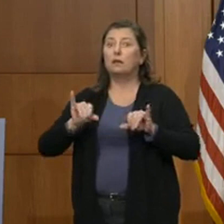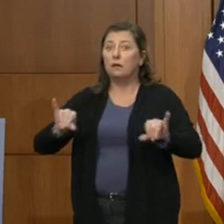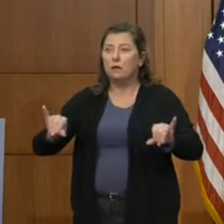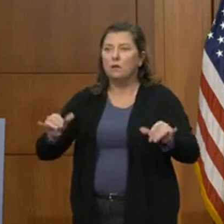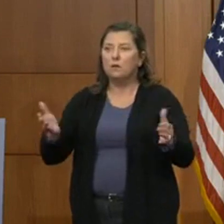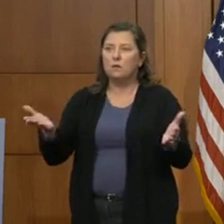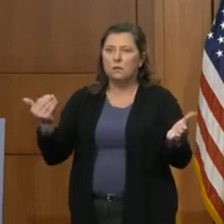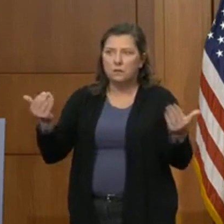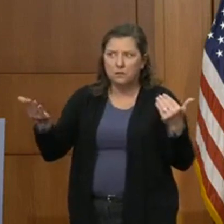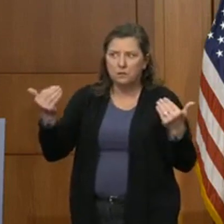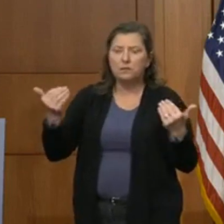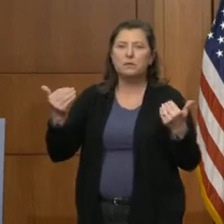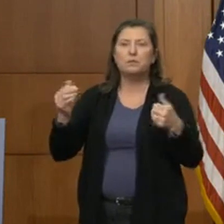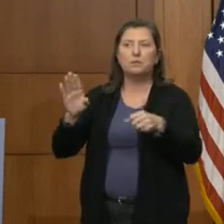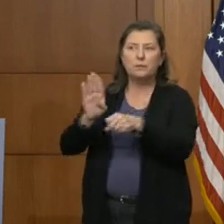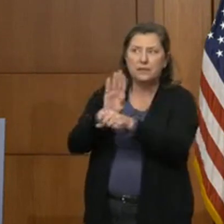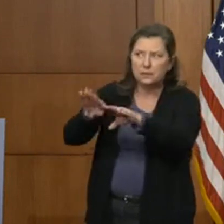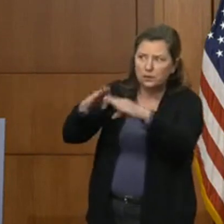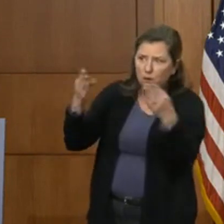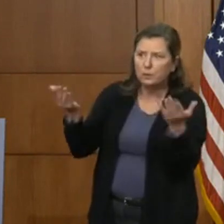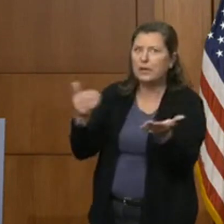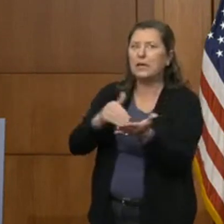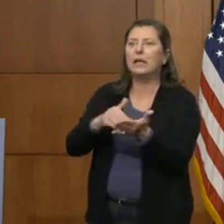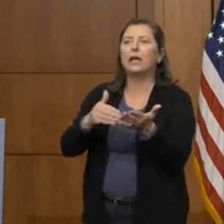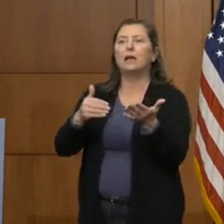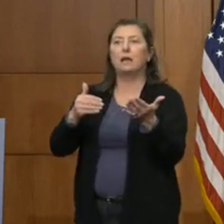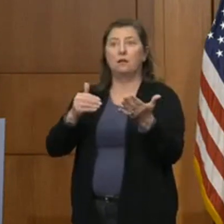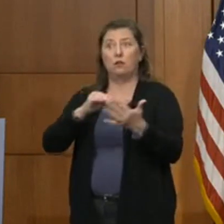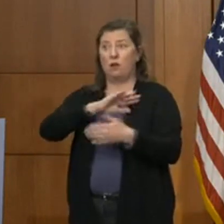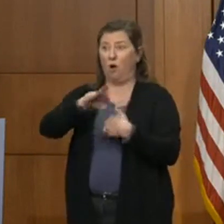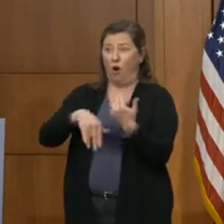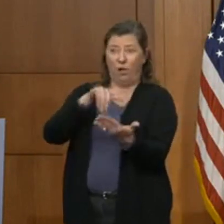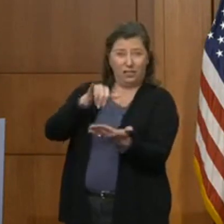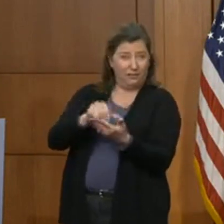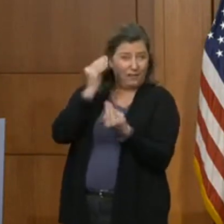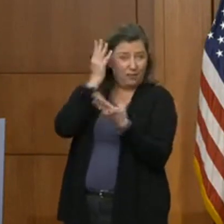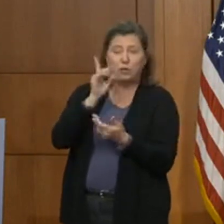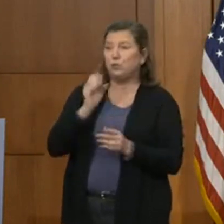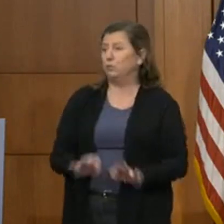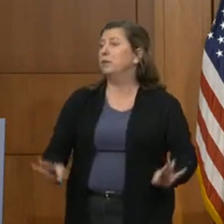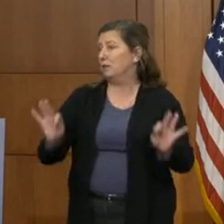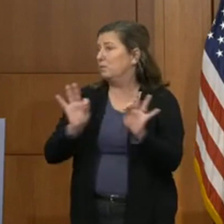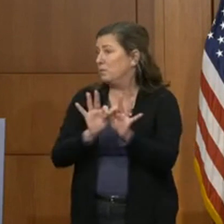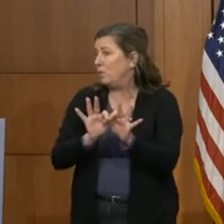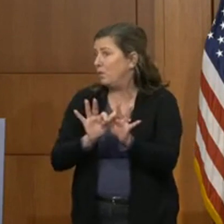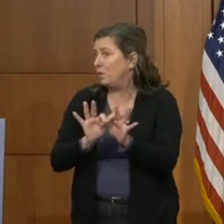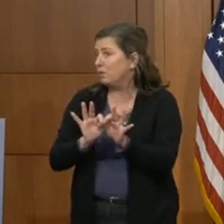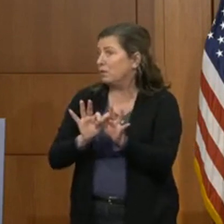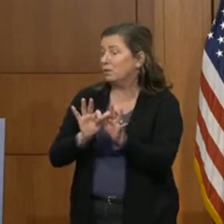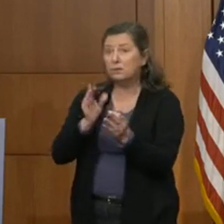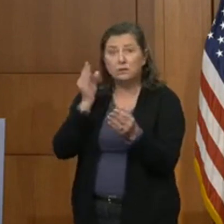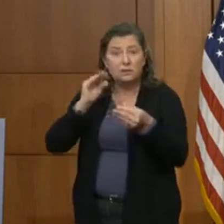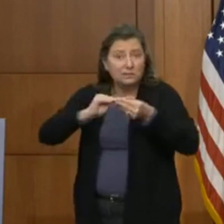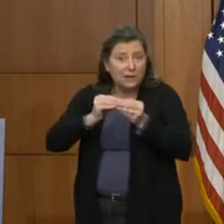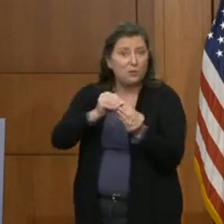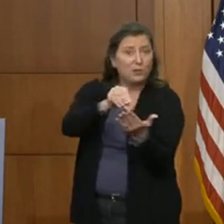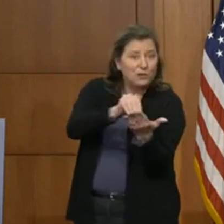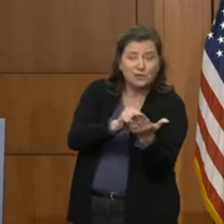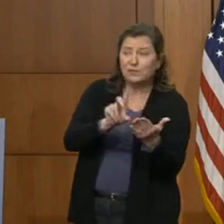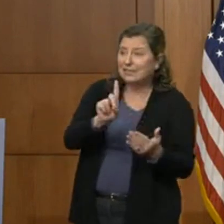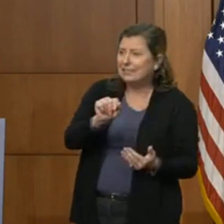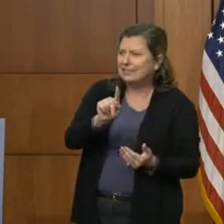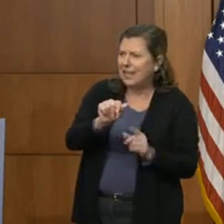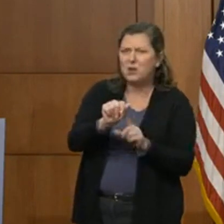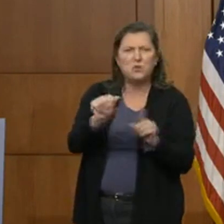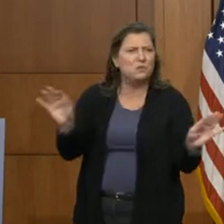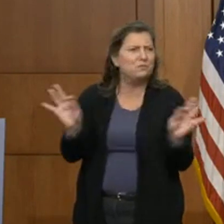work, opening businesses again, all of this information will be very important. Data is very important, and